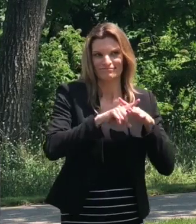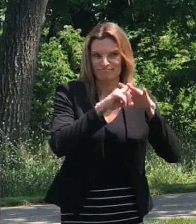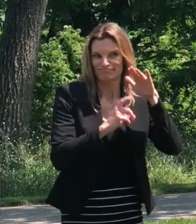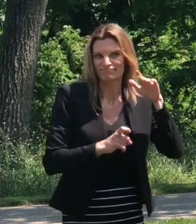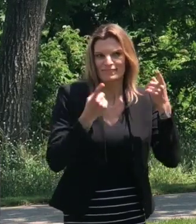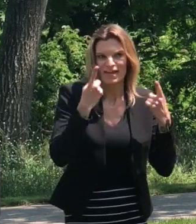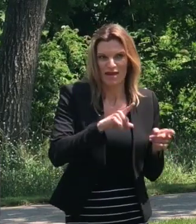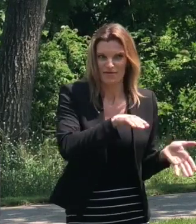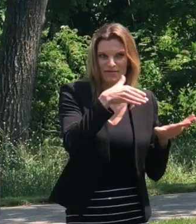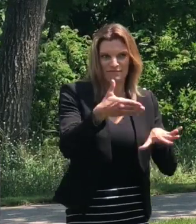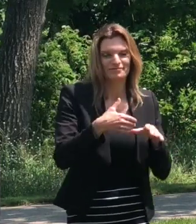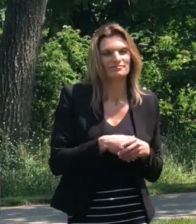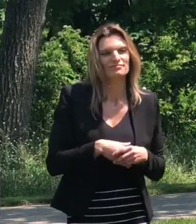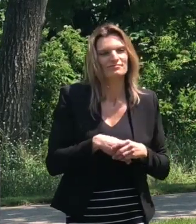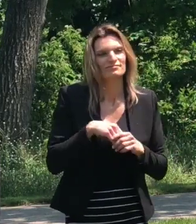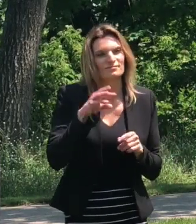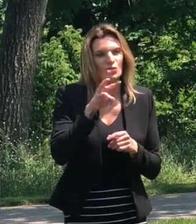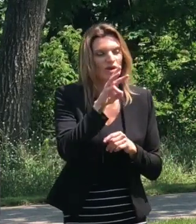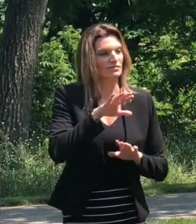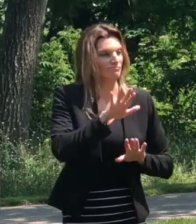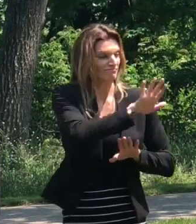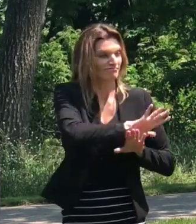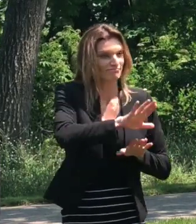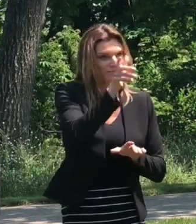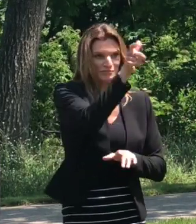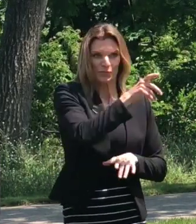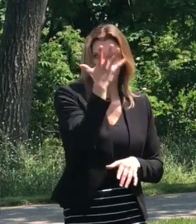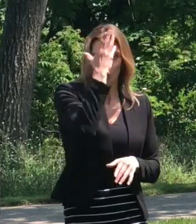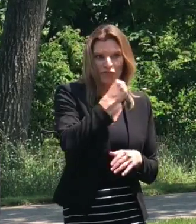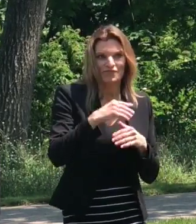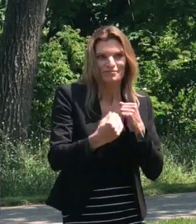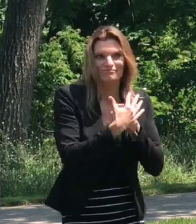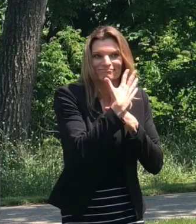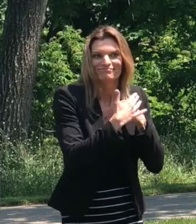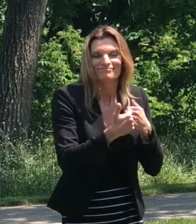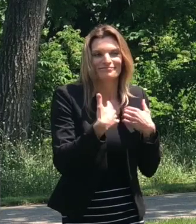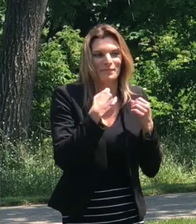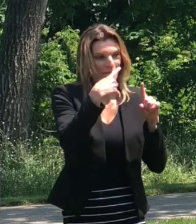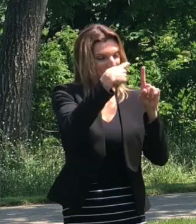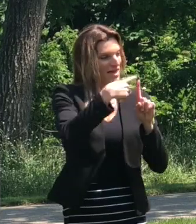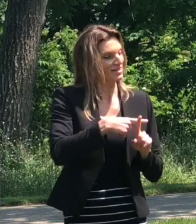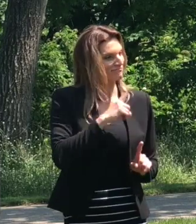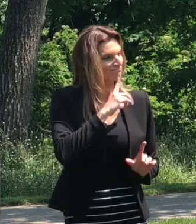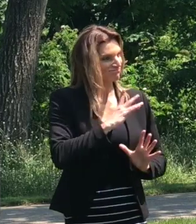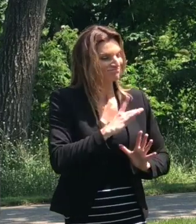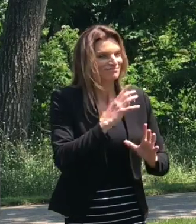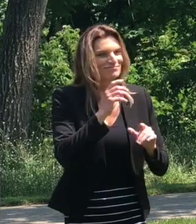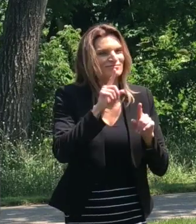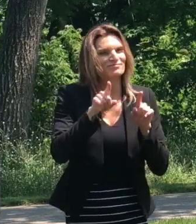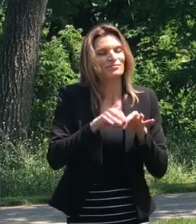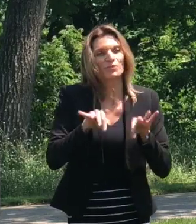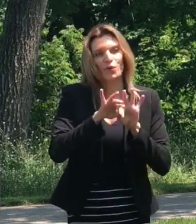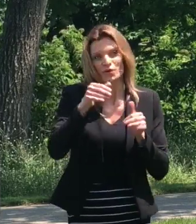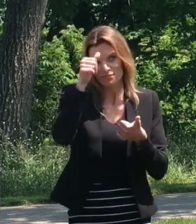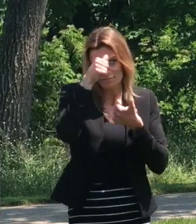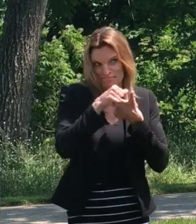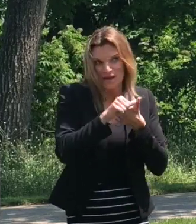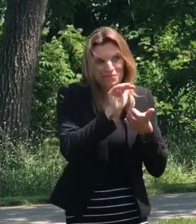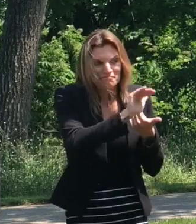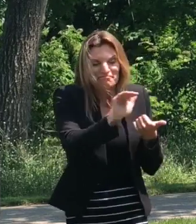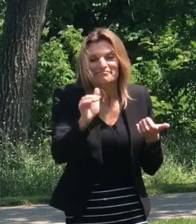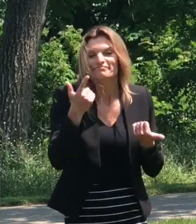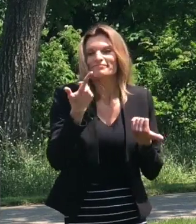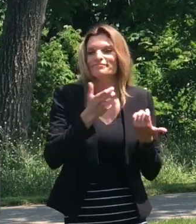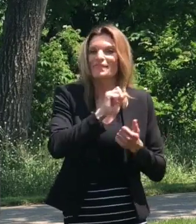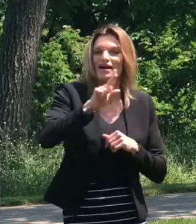to talk about, but obviously West Michigan, Lake Michigan is beautiful, can bring so many positives, but what do you want to remind people as they get back out, as we get